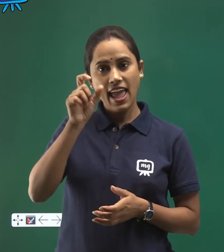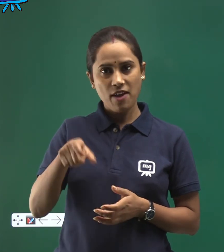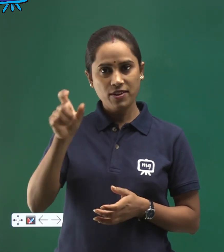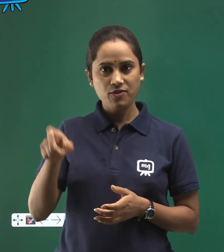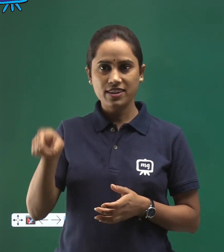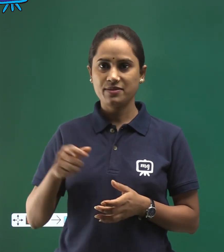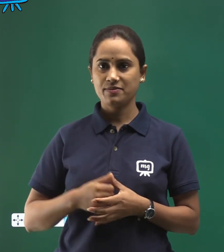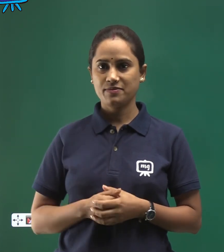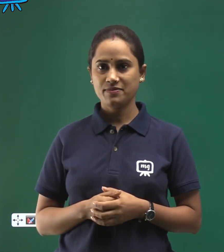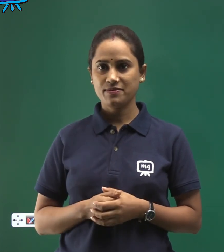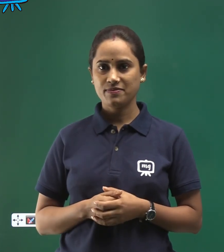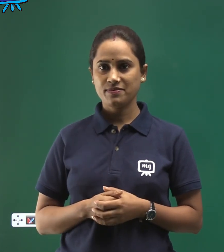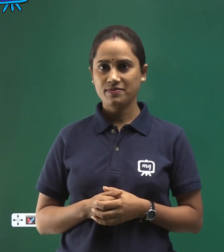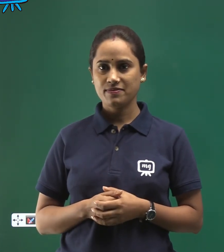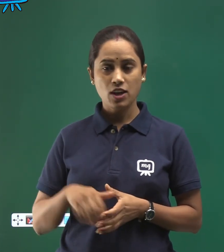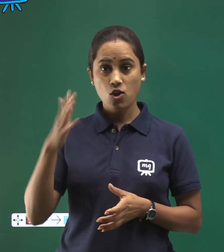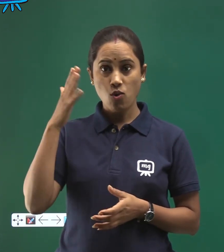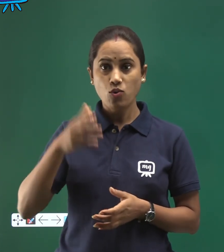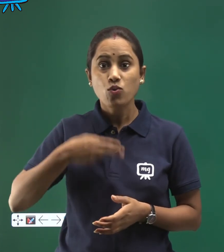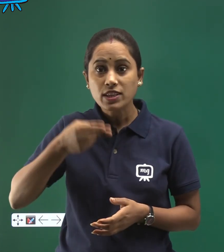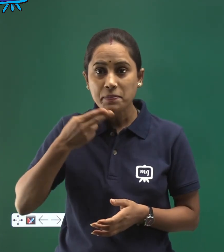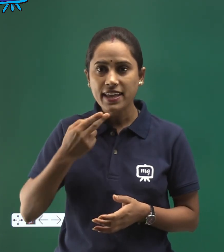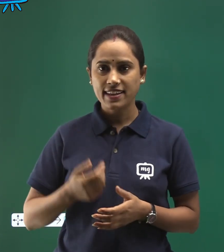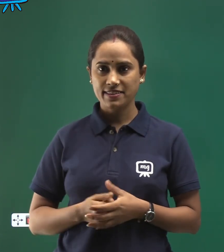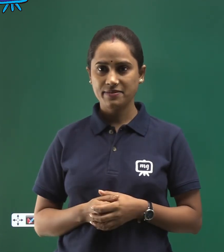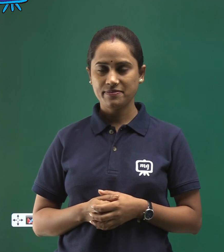everyone not to speak